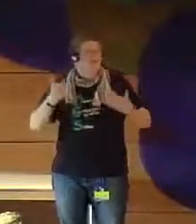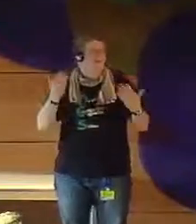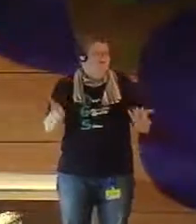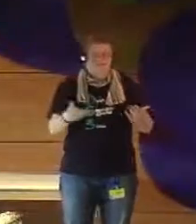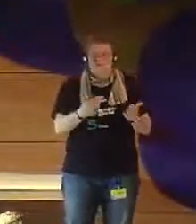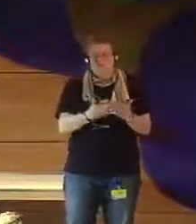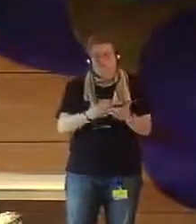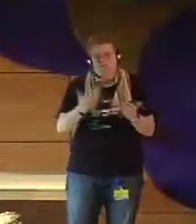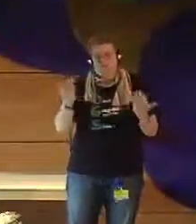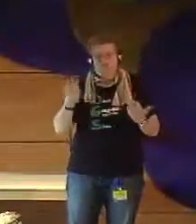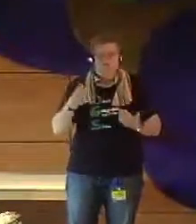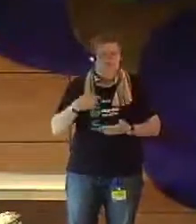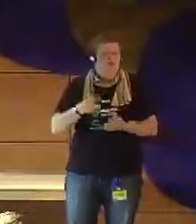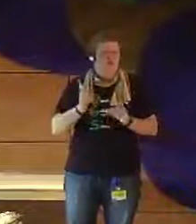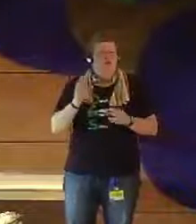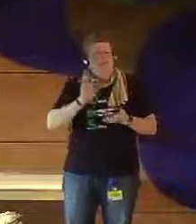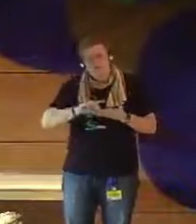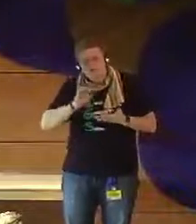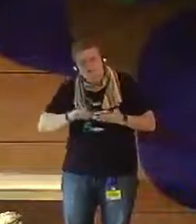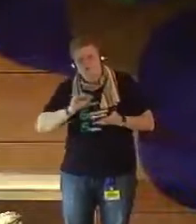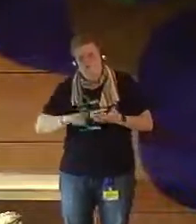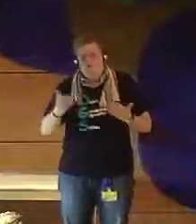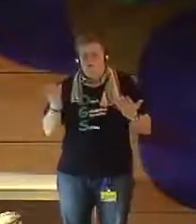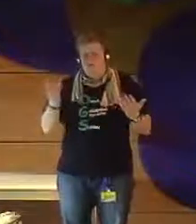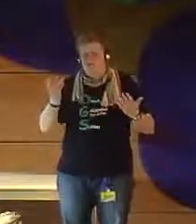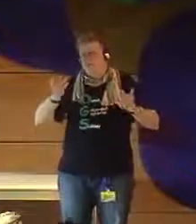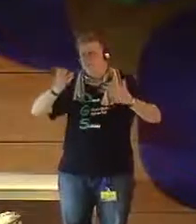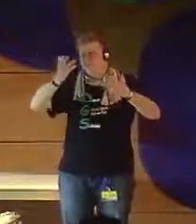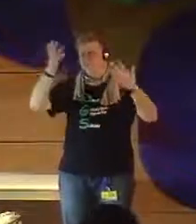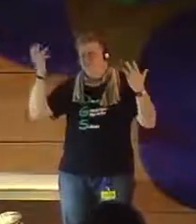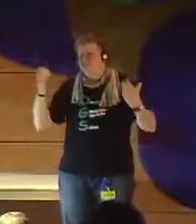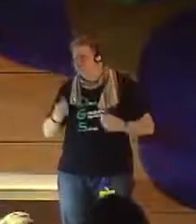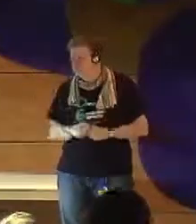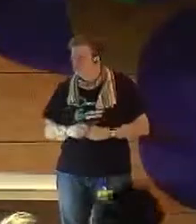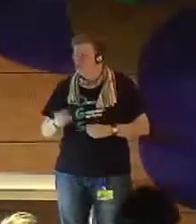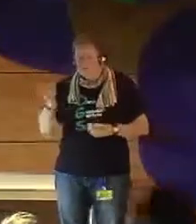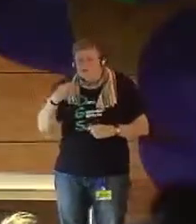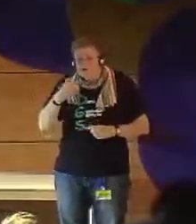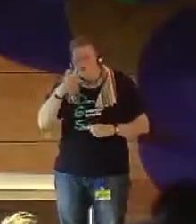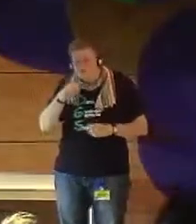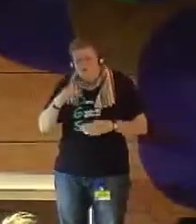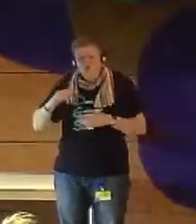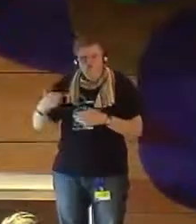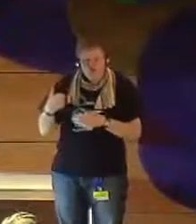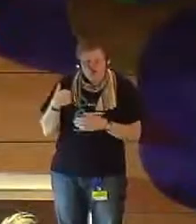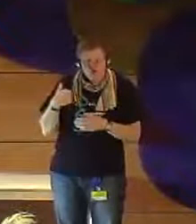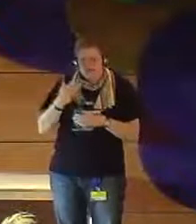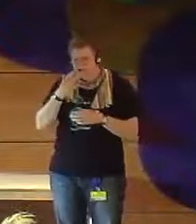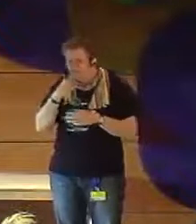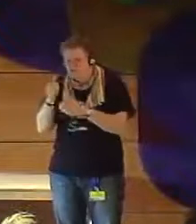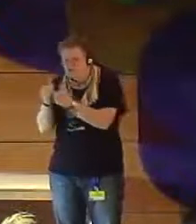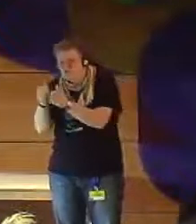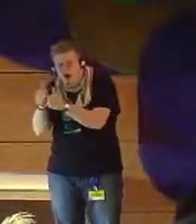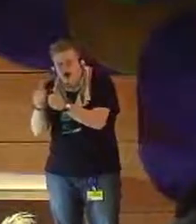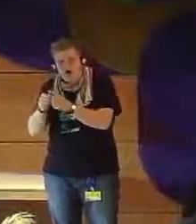in boys, girls, you know, I want to be asking about my long-term fertility. So huge, I think it has